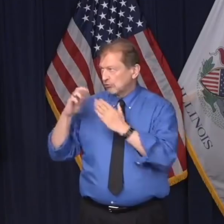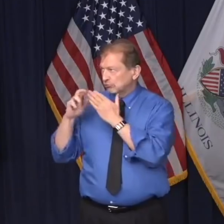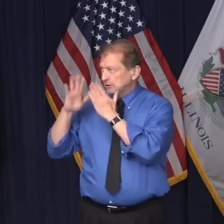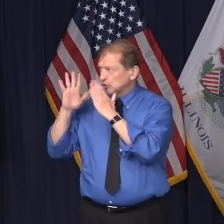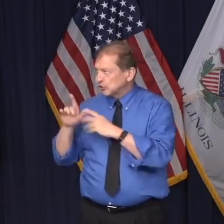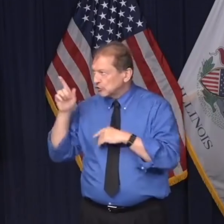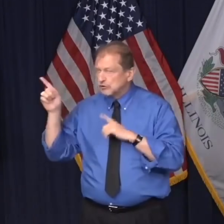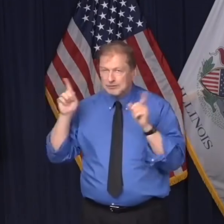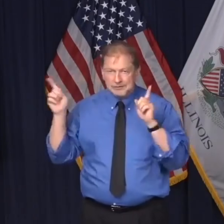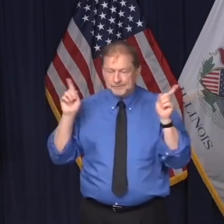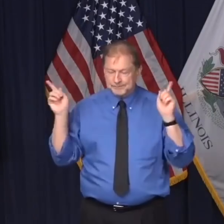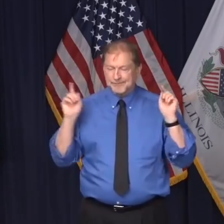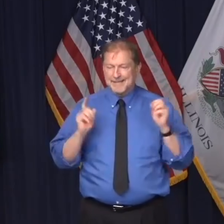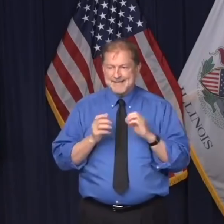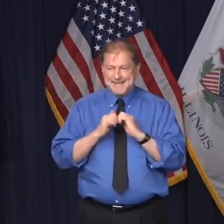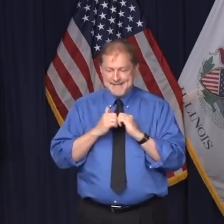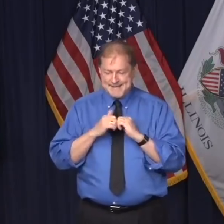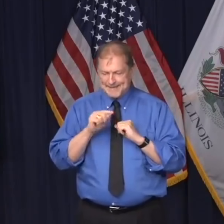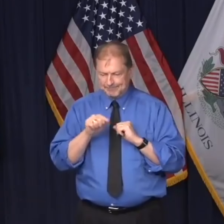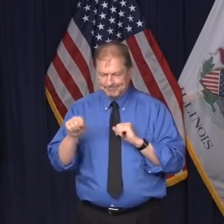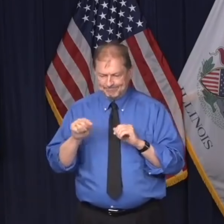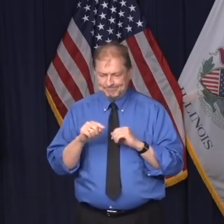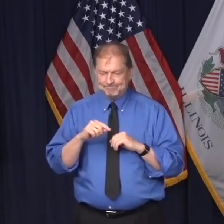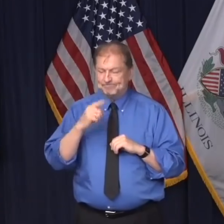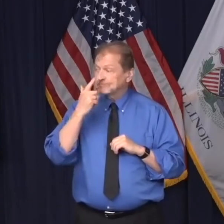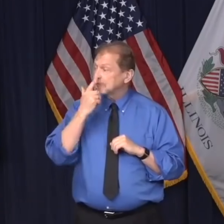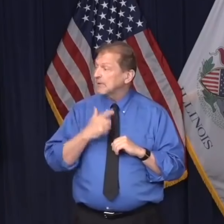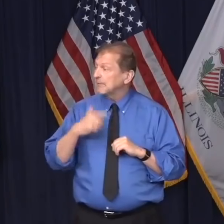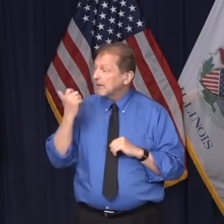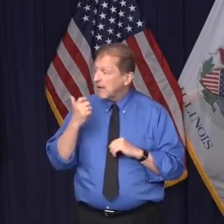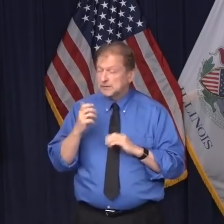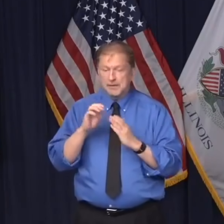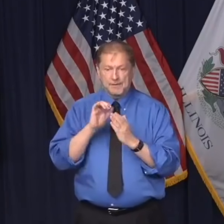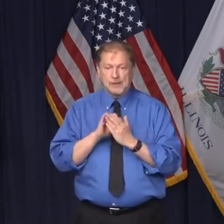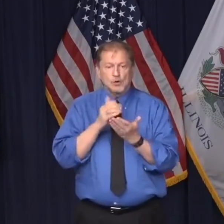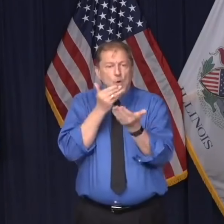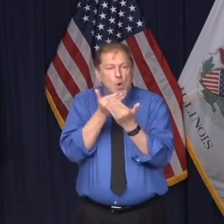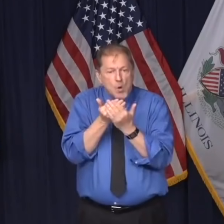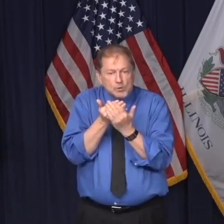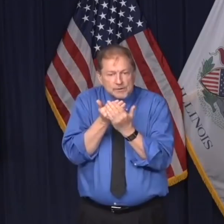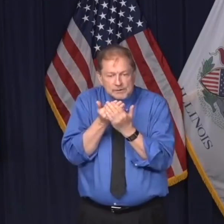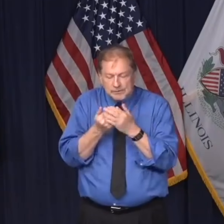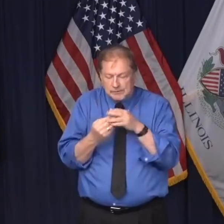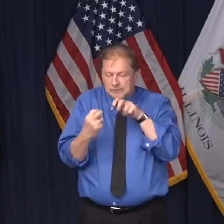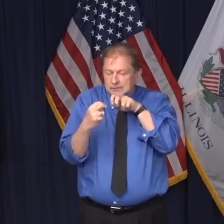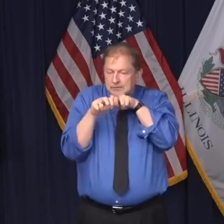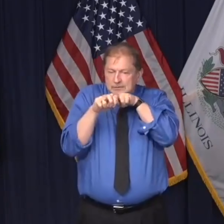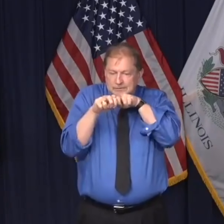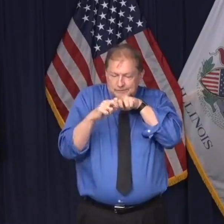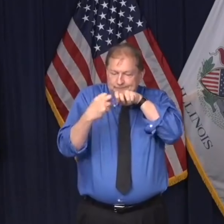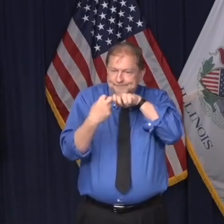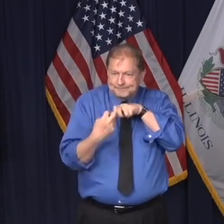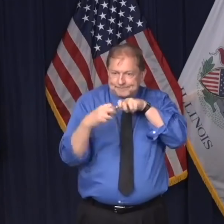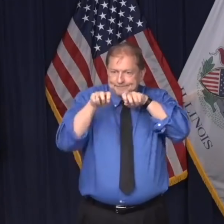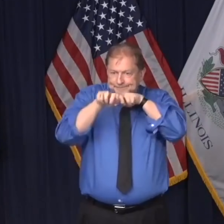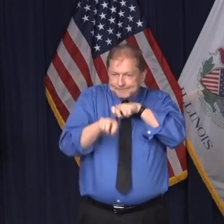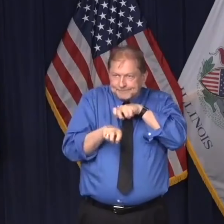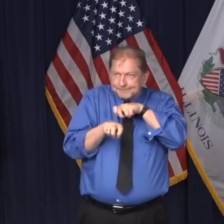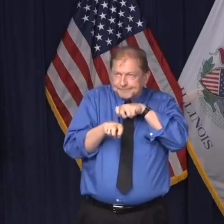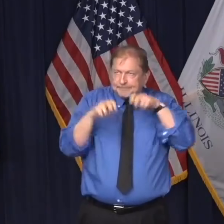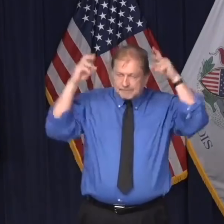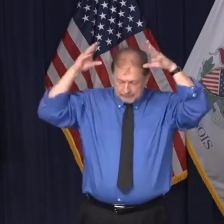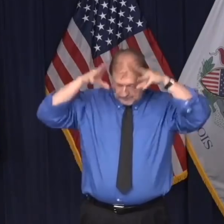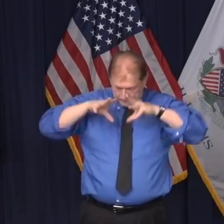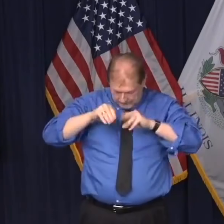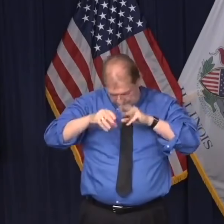is hard to, in businesses where people are going to be face-to-face or very close to one another